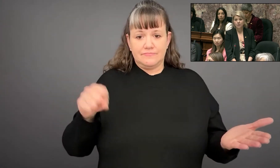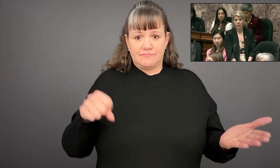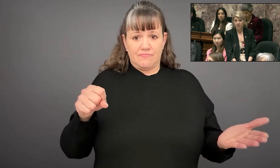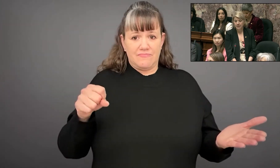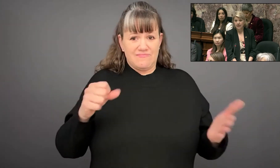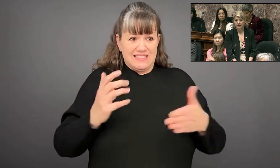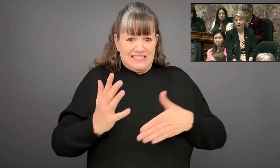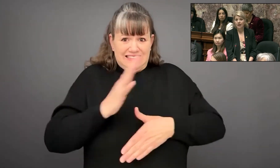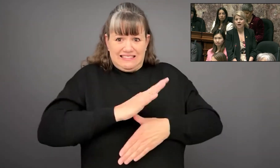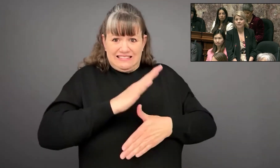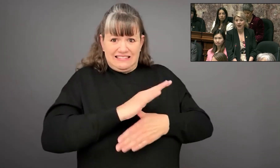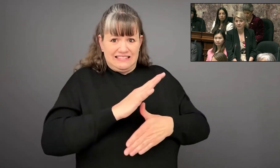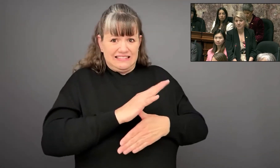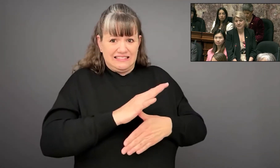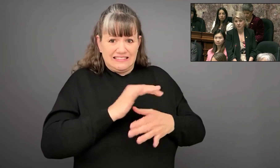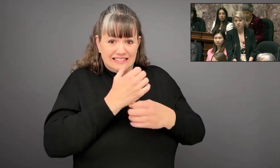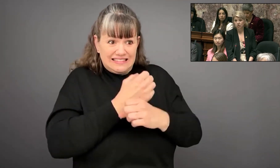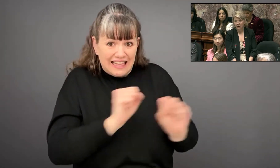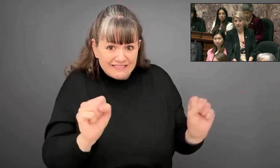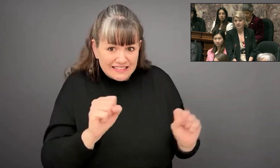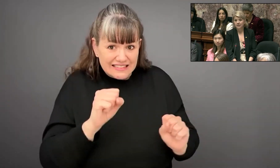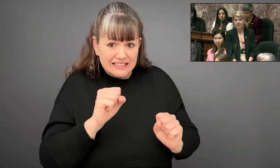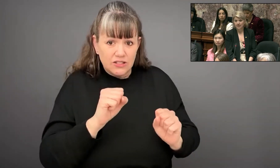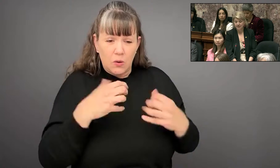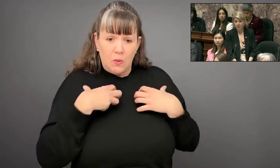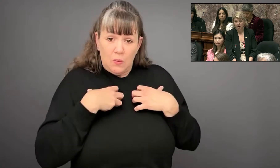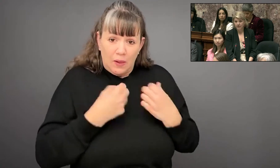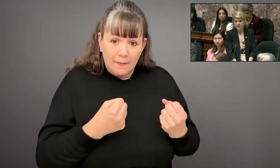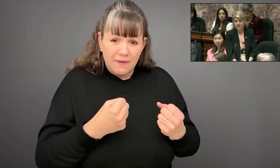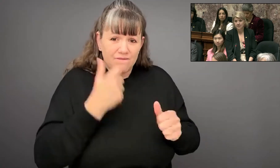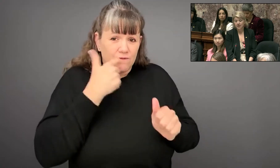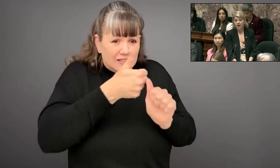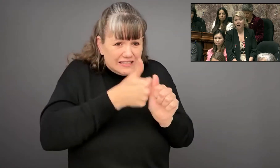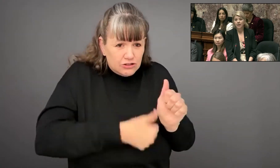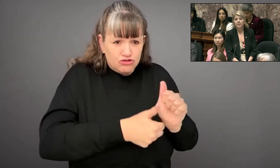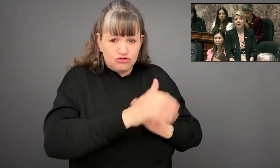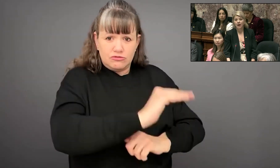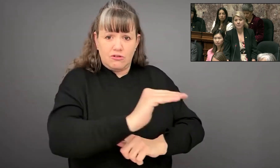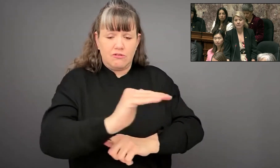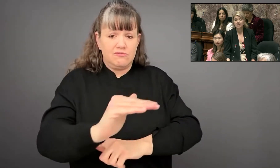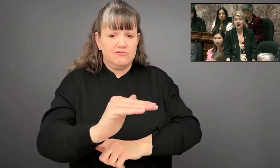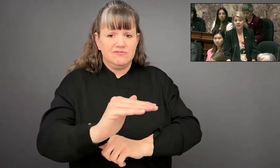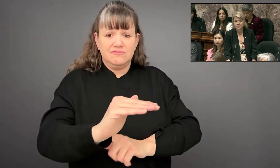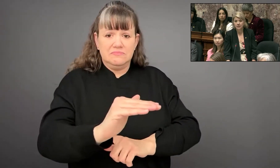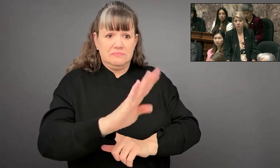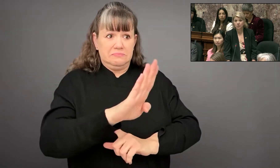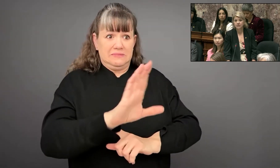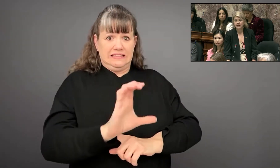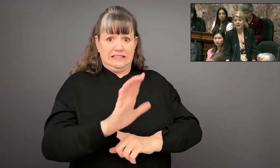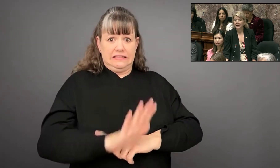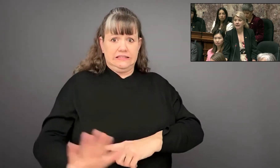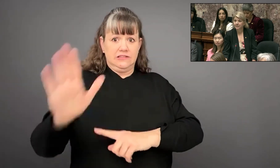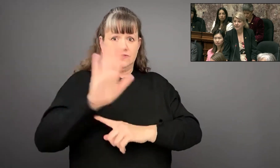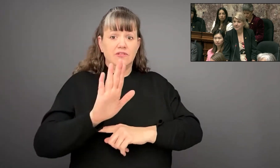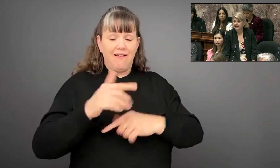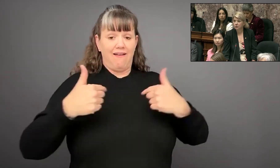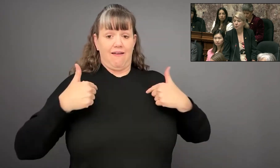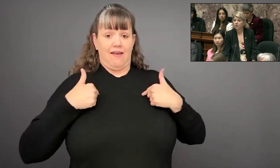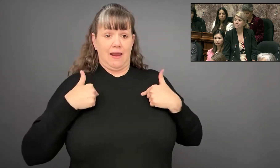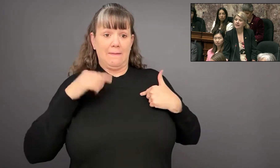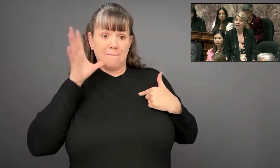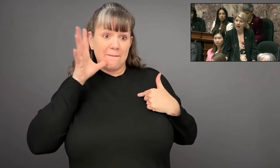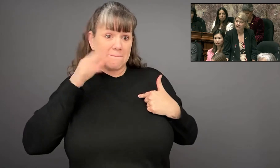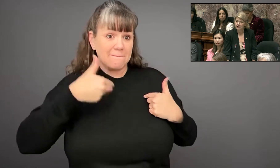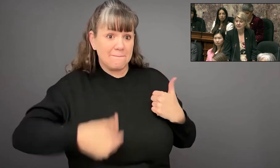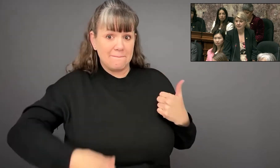safety and well-being of every single child in this province. I am a mom of a 19-year-old and a